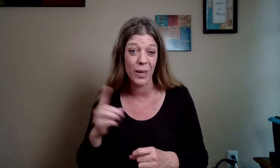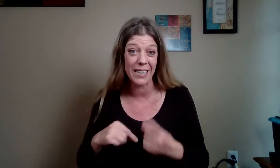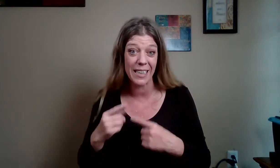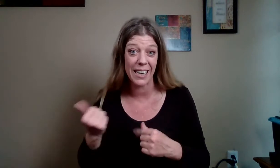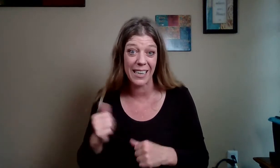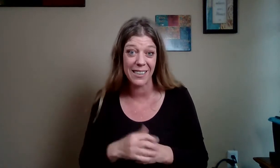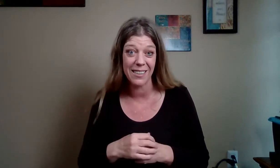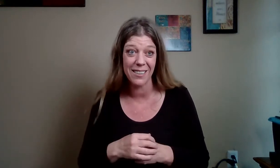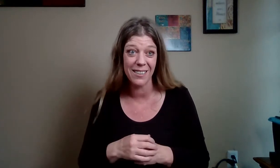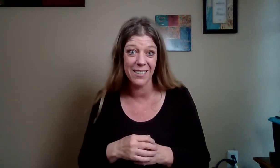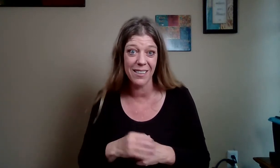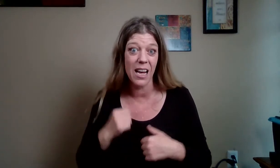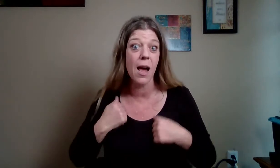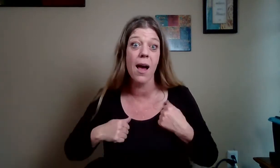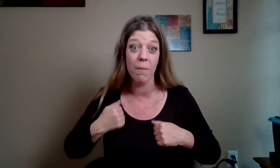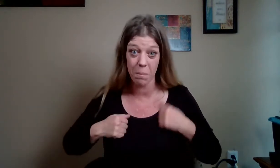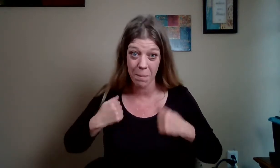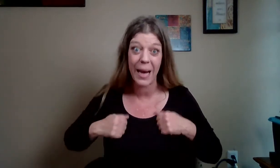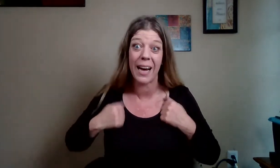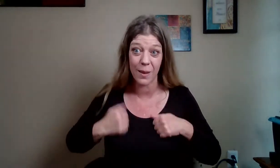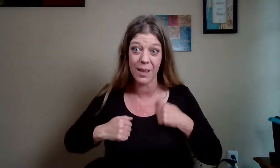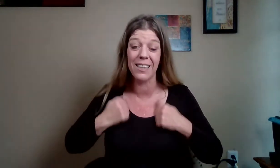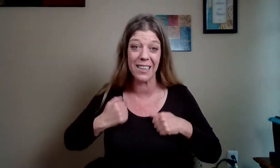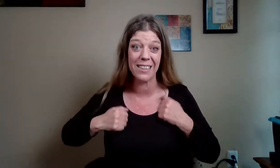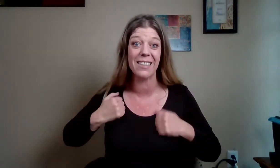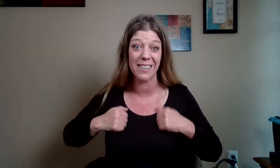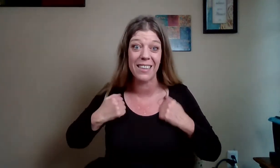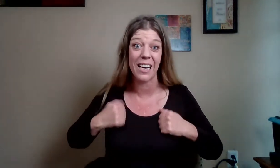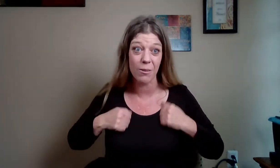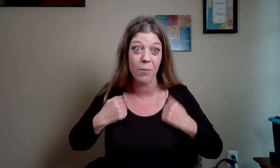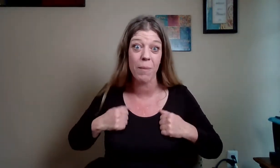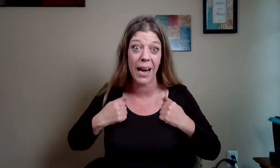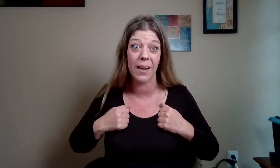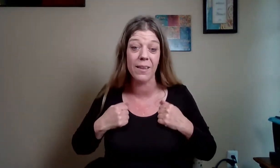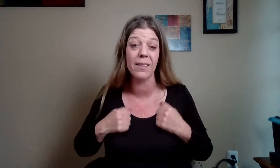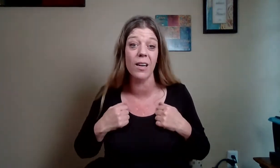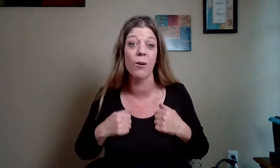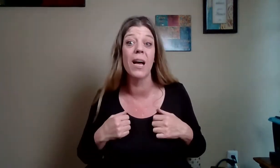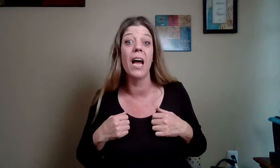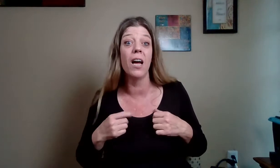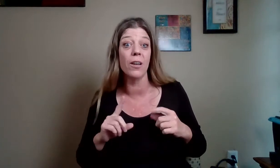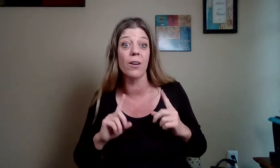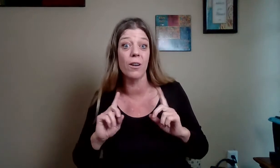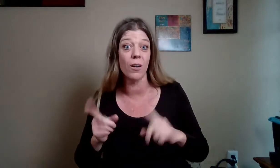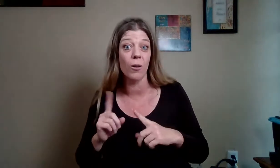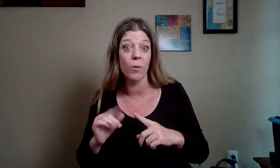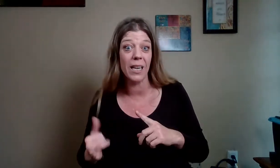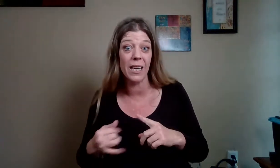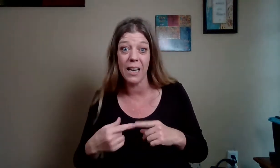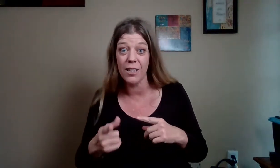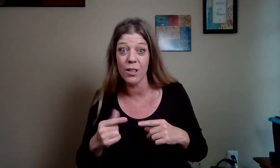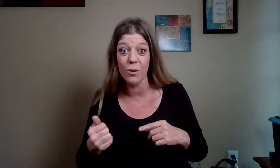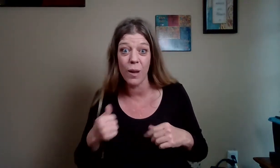3 signs. Bath. This is the sign for bath. So you're going to